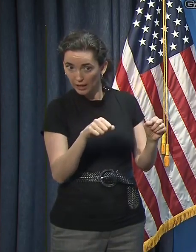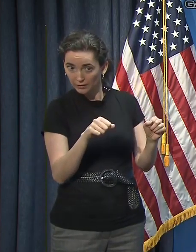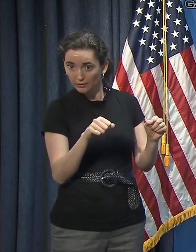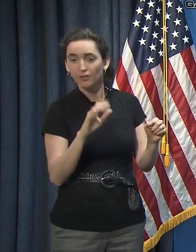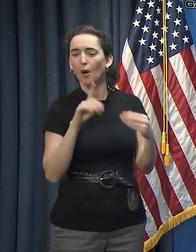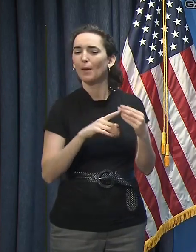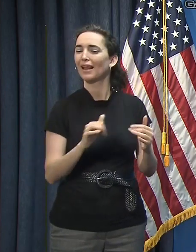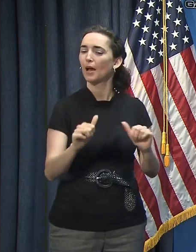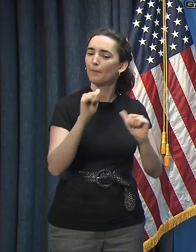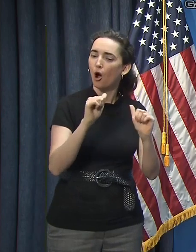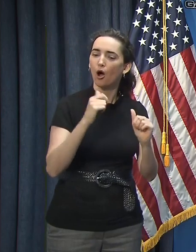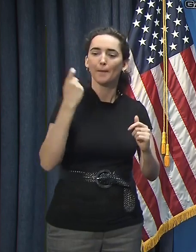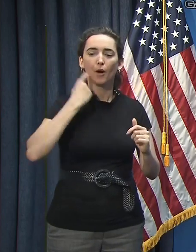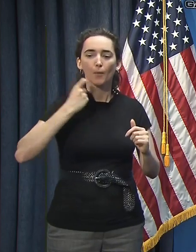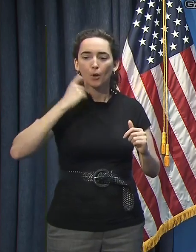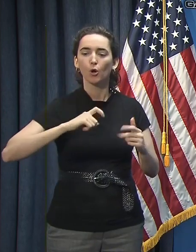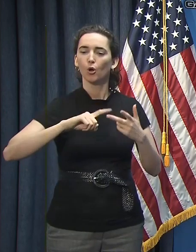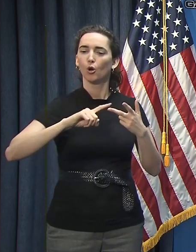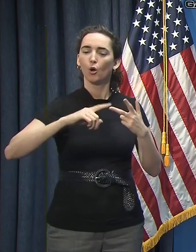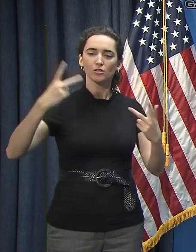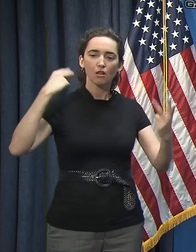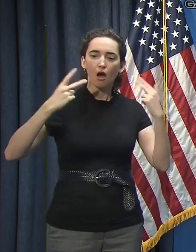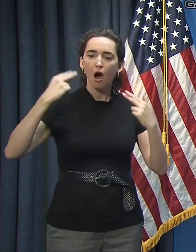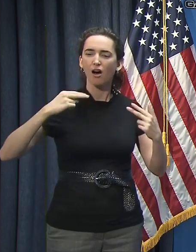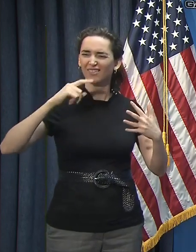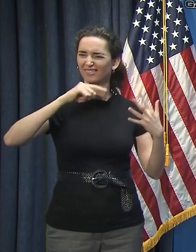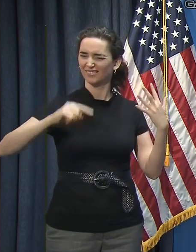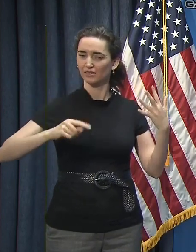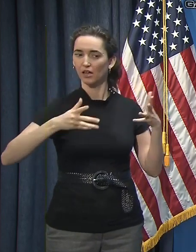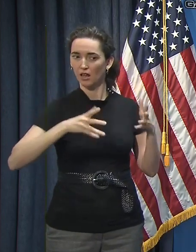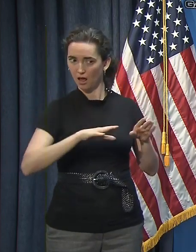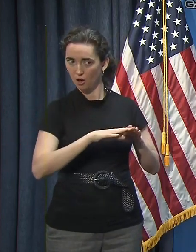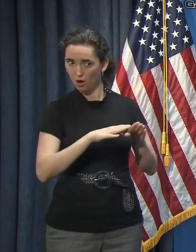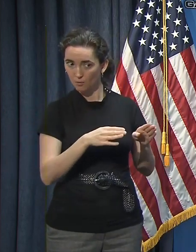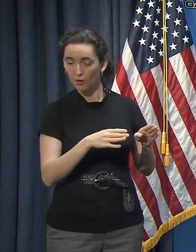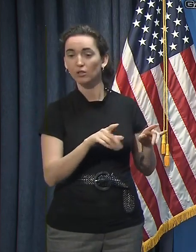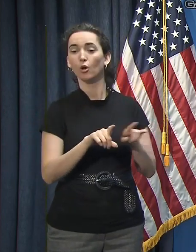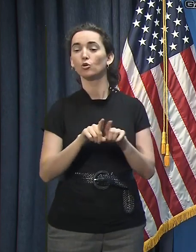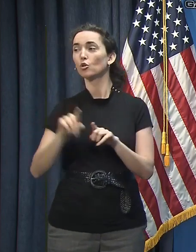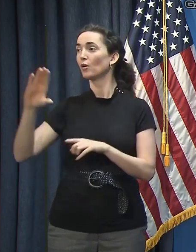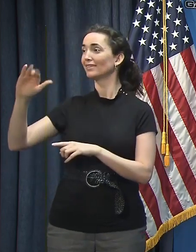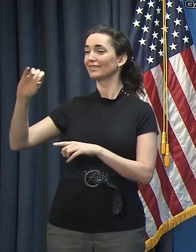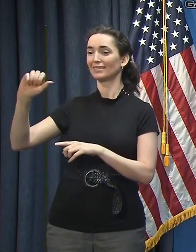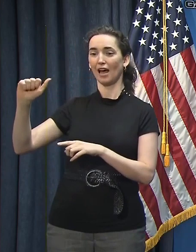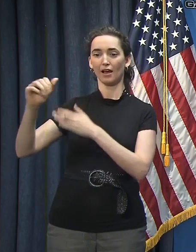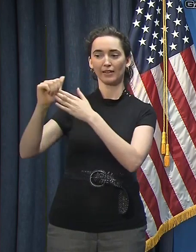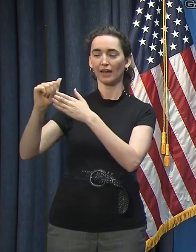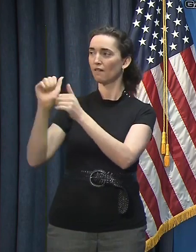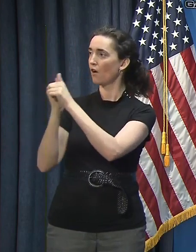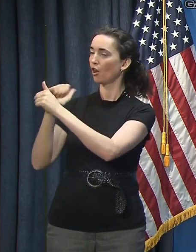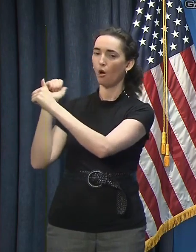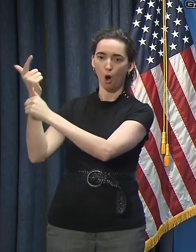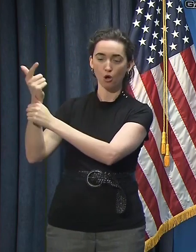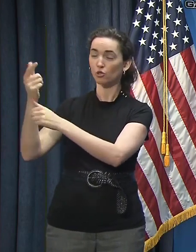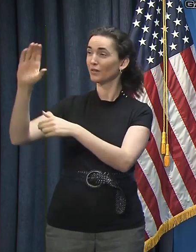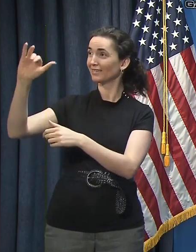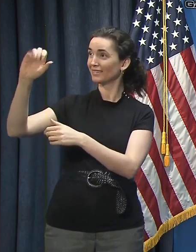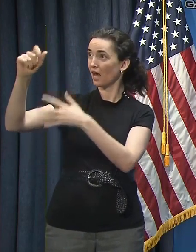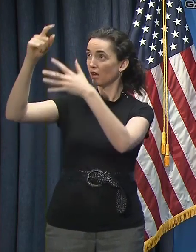there about bars and barbershops and salons and that sort of stuff. And that we had followed all of the CISA guidance so that everything that CISA